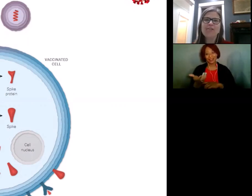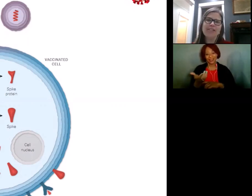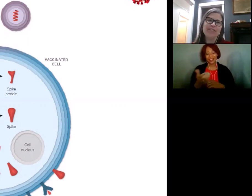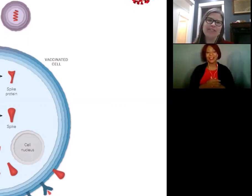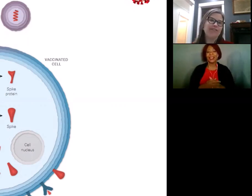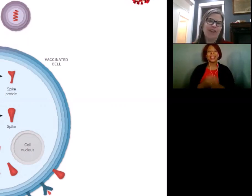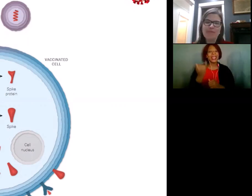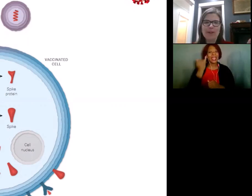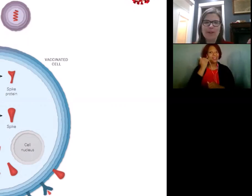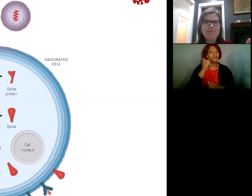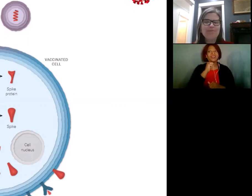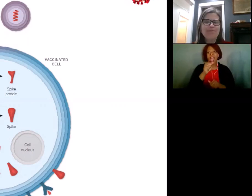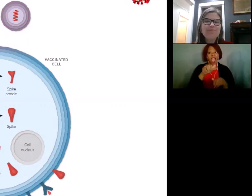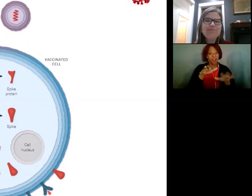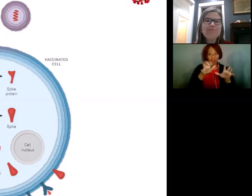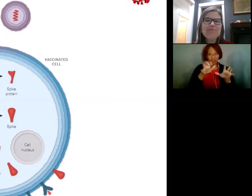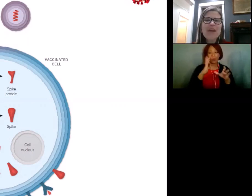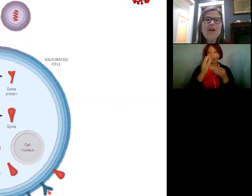because otherwise it'll just fall apart.